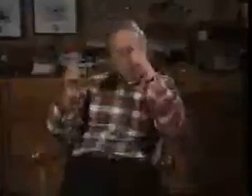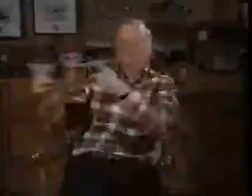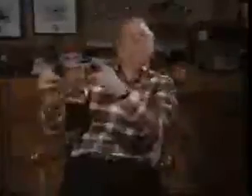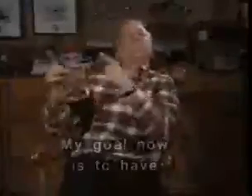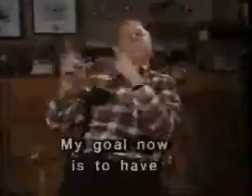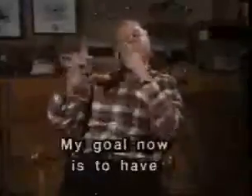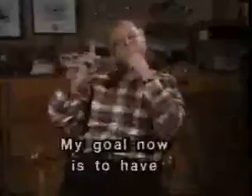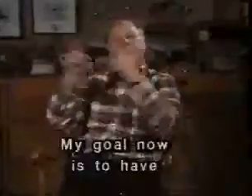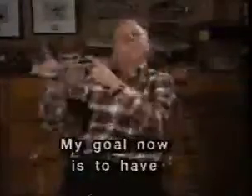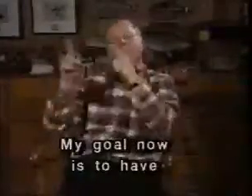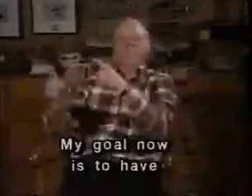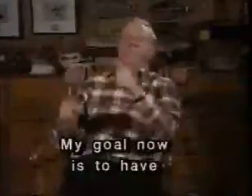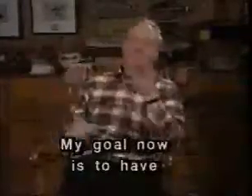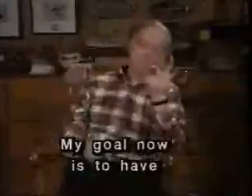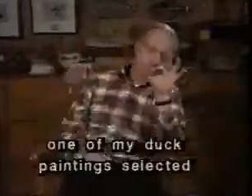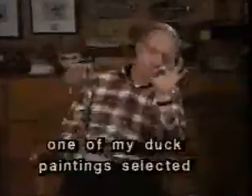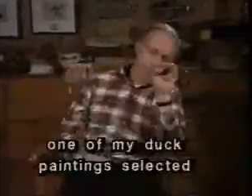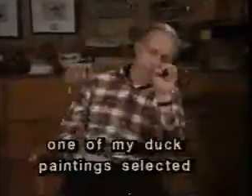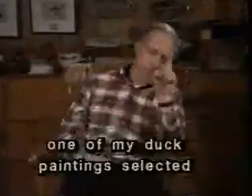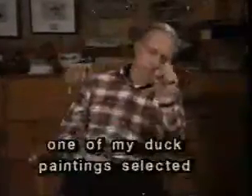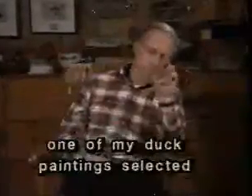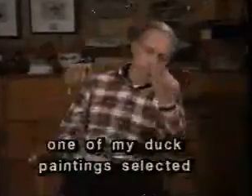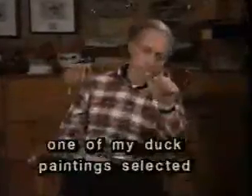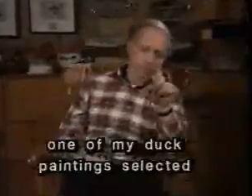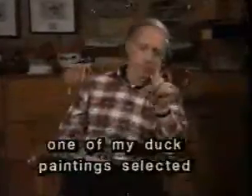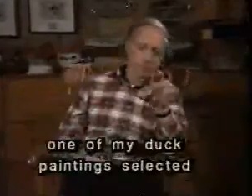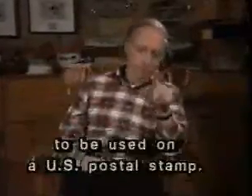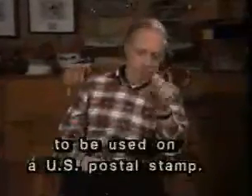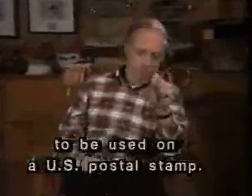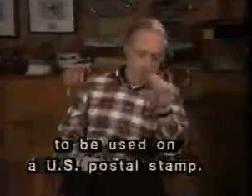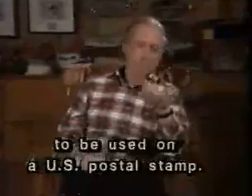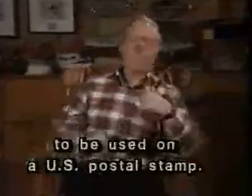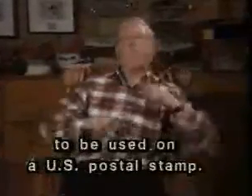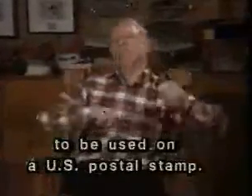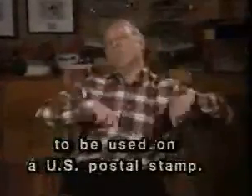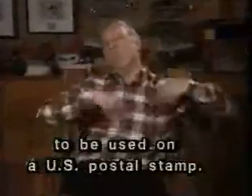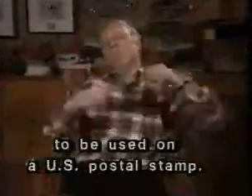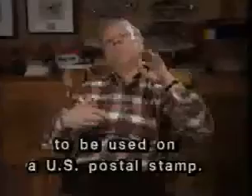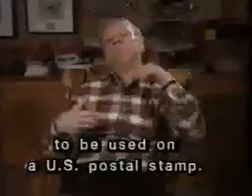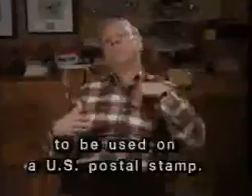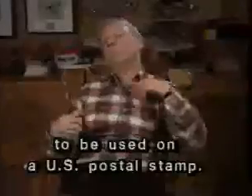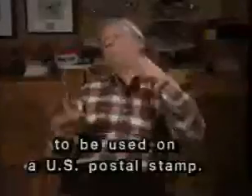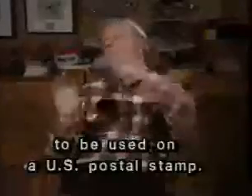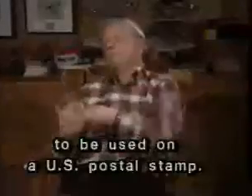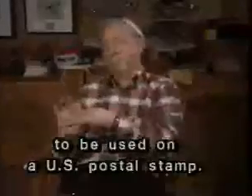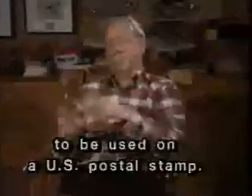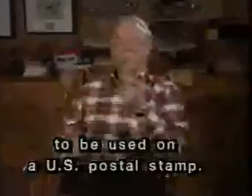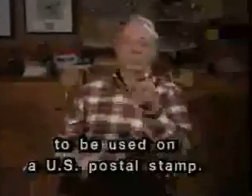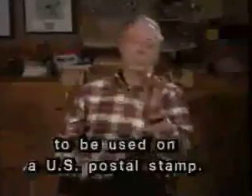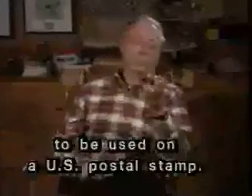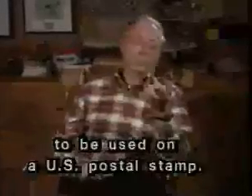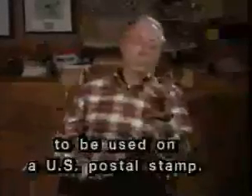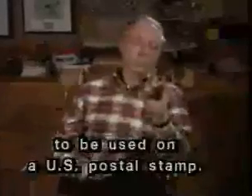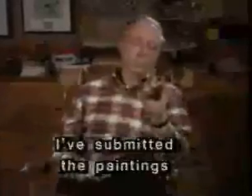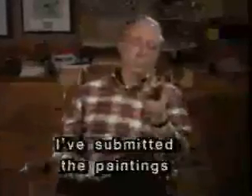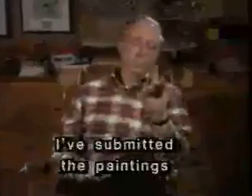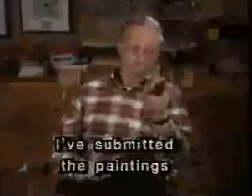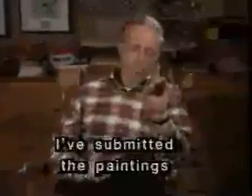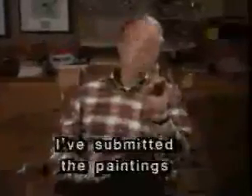My goal now is to have one of my duck paintings selected to be used on a U.S. postal stamp. I've submitted the paintings for